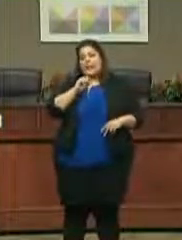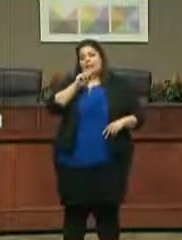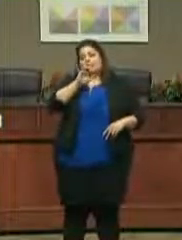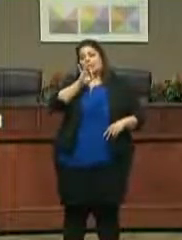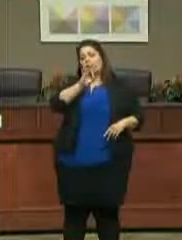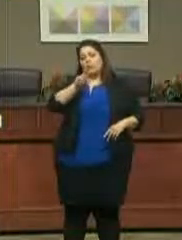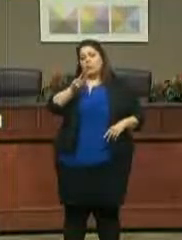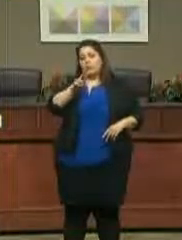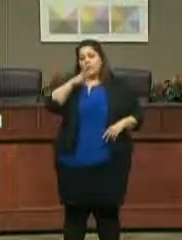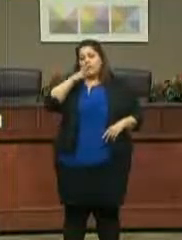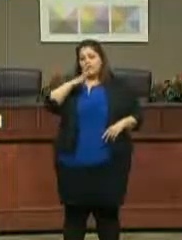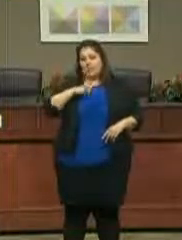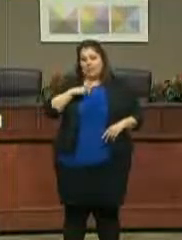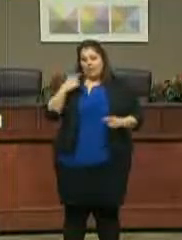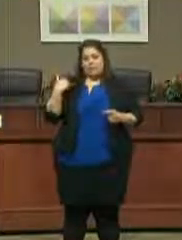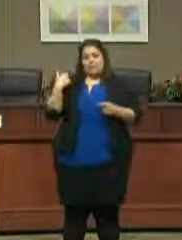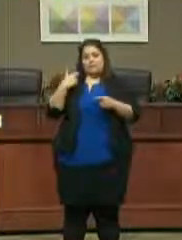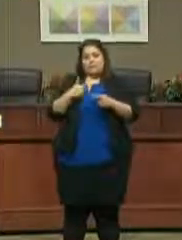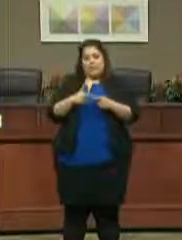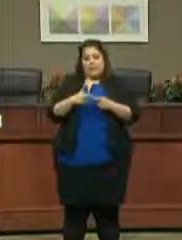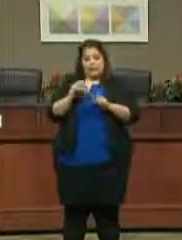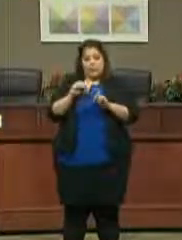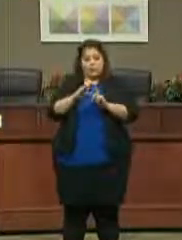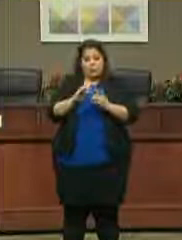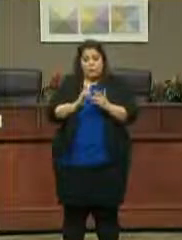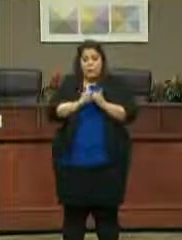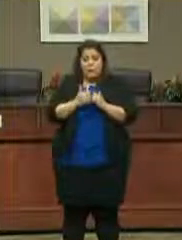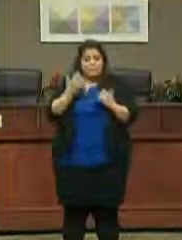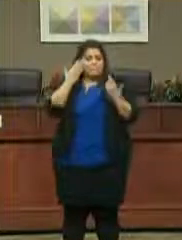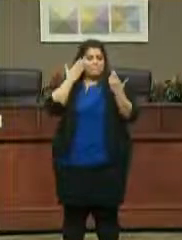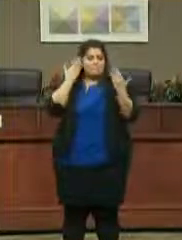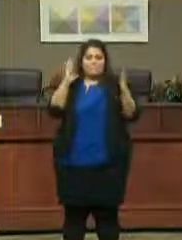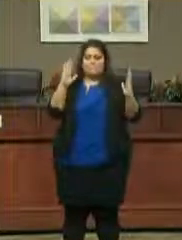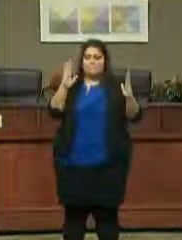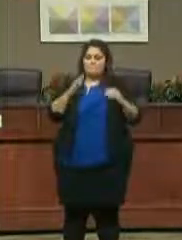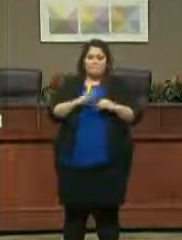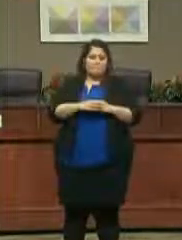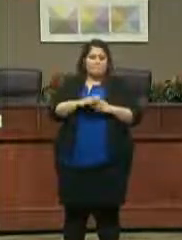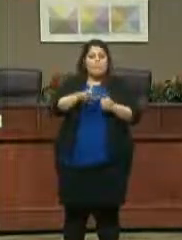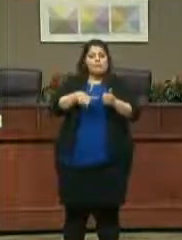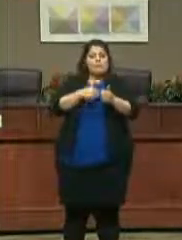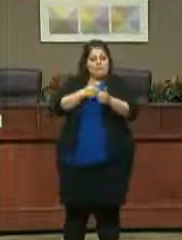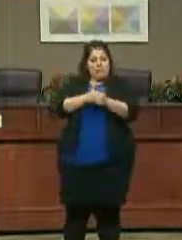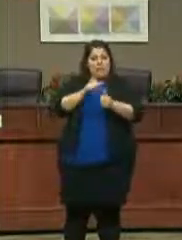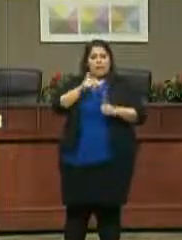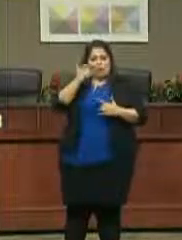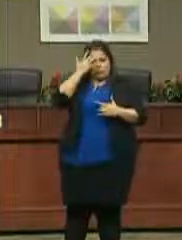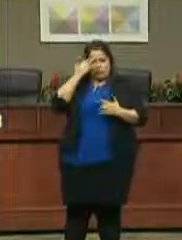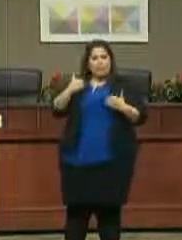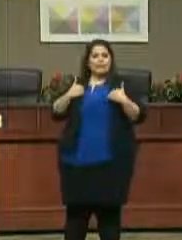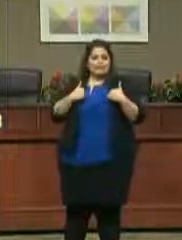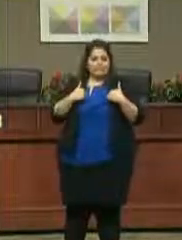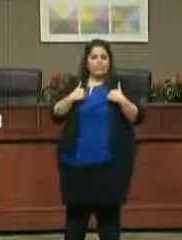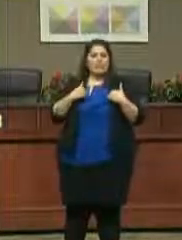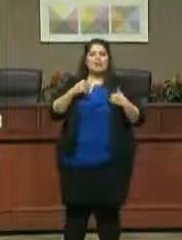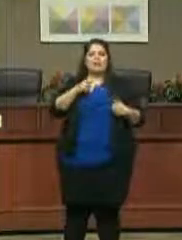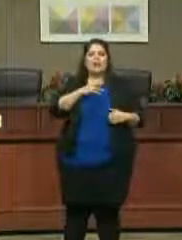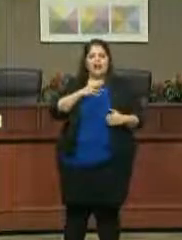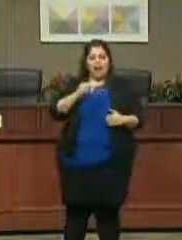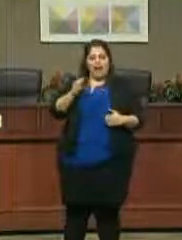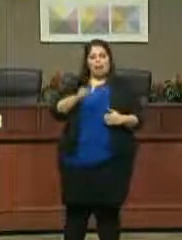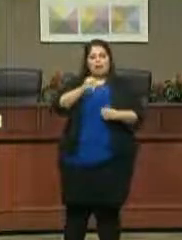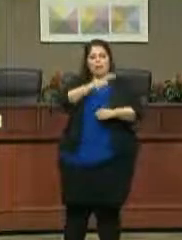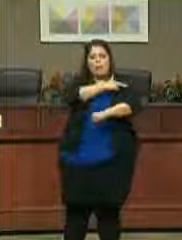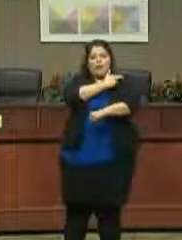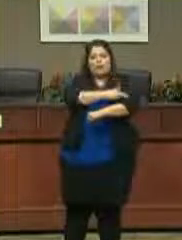female, Hispanic, we don't know the exposure. He had underlying conditions and was hospitalized